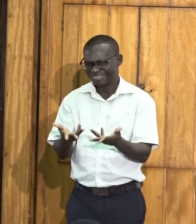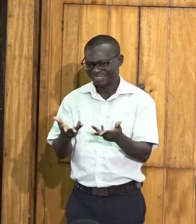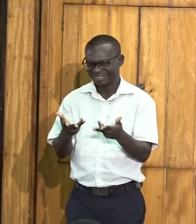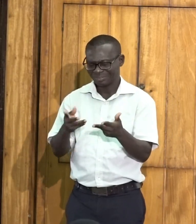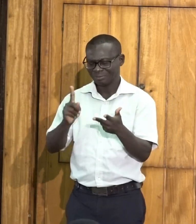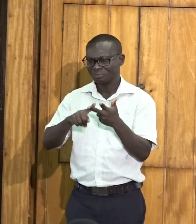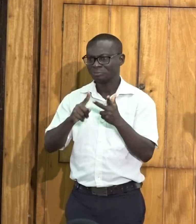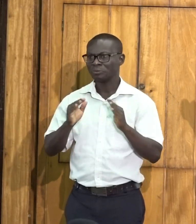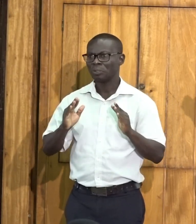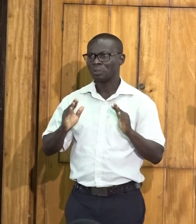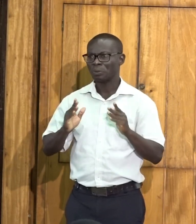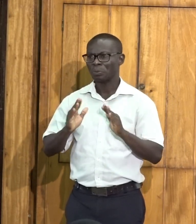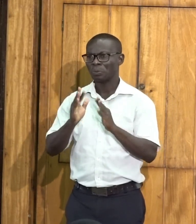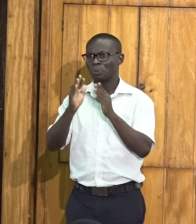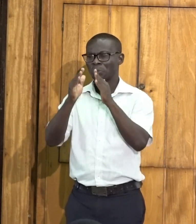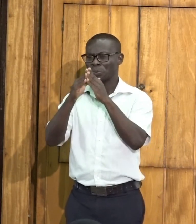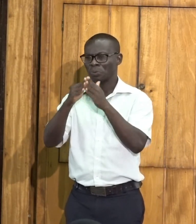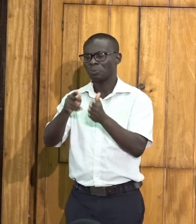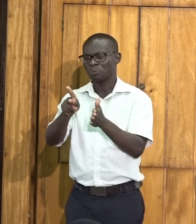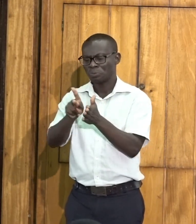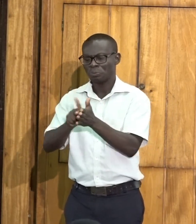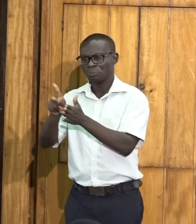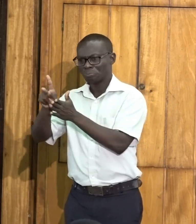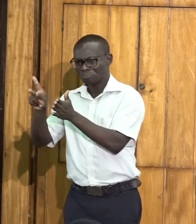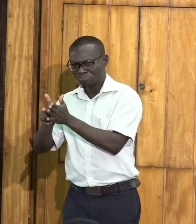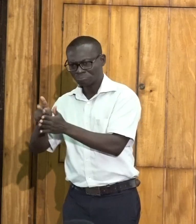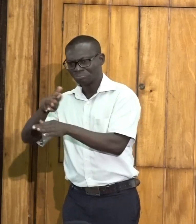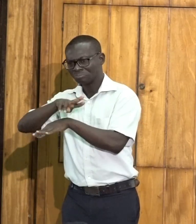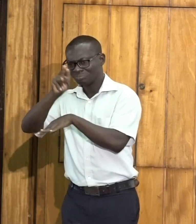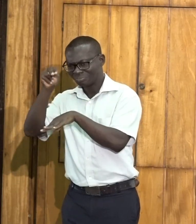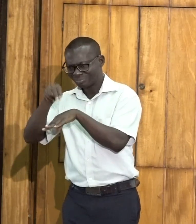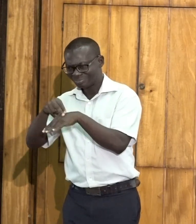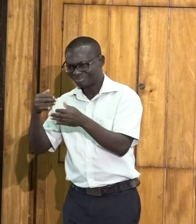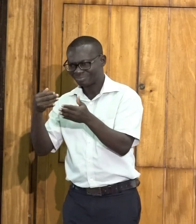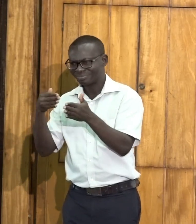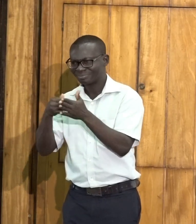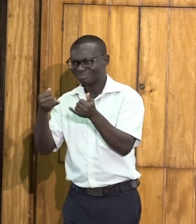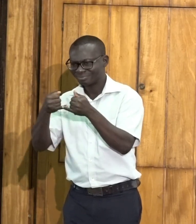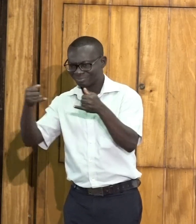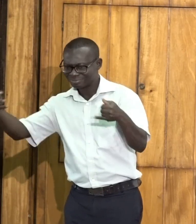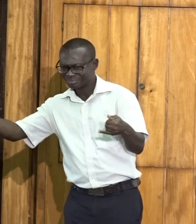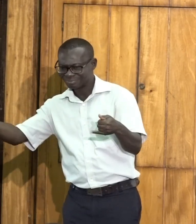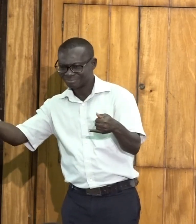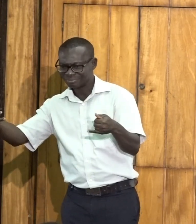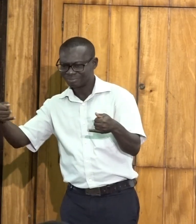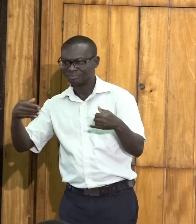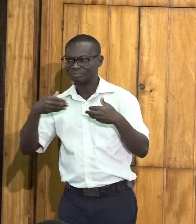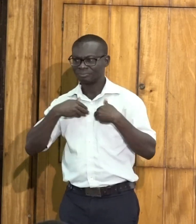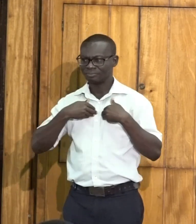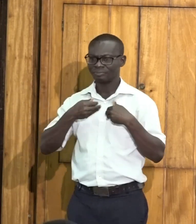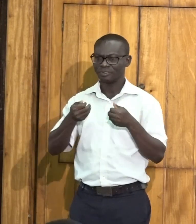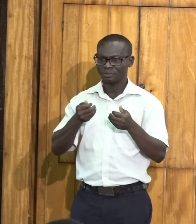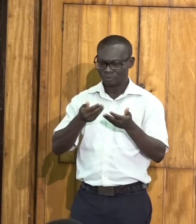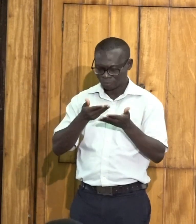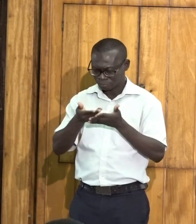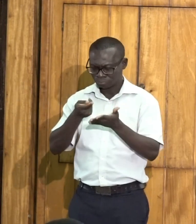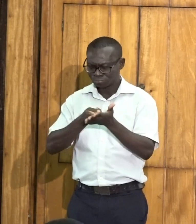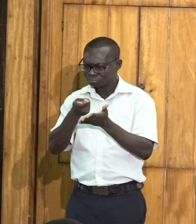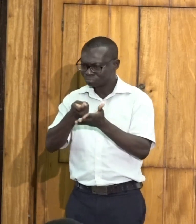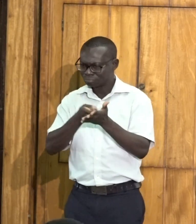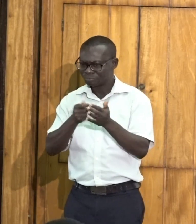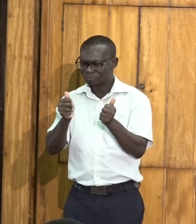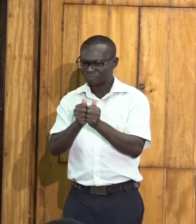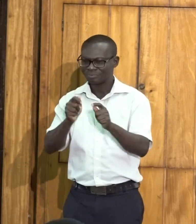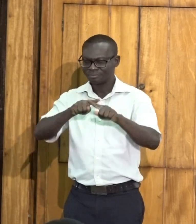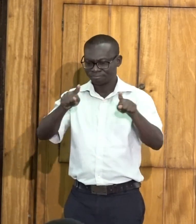pyramid is it? What are the policies in place? What are national guidelines? And so we had these interactions with various